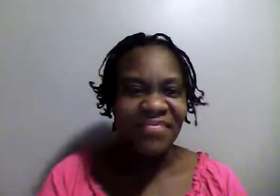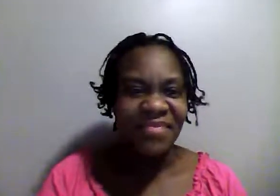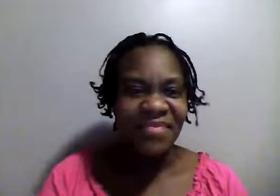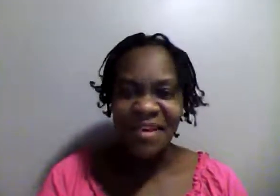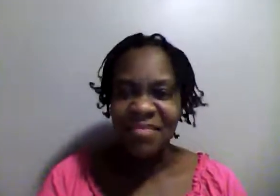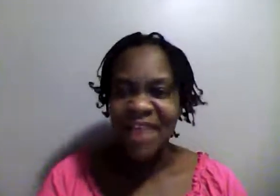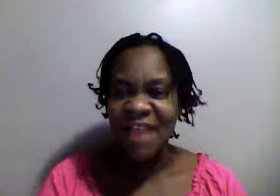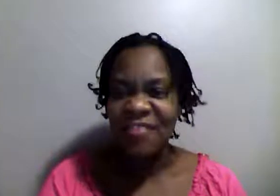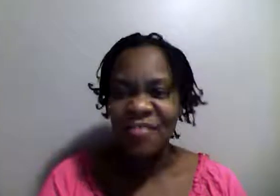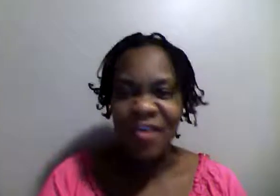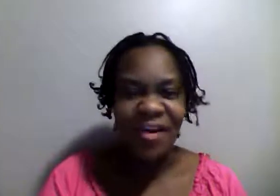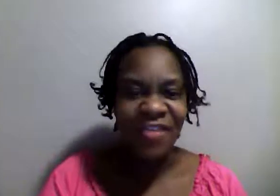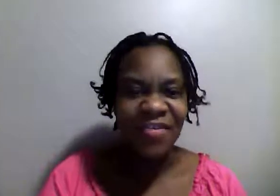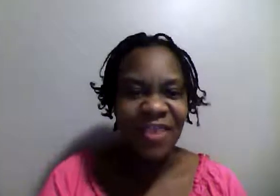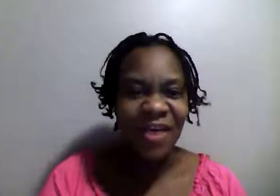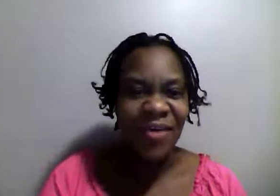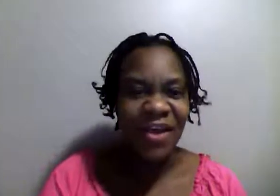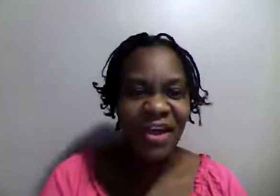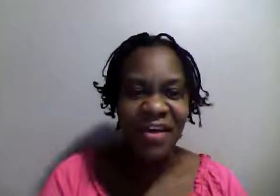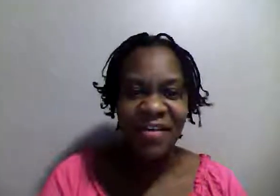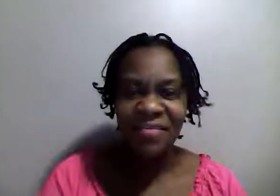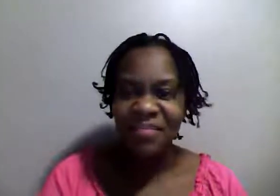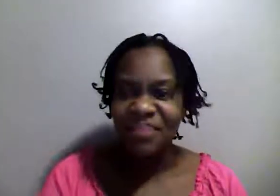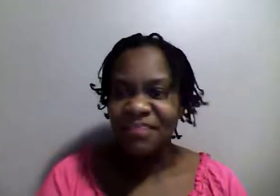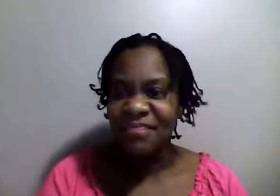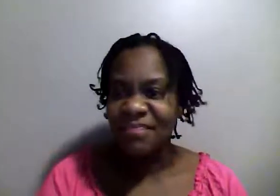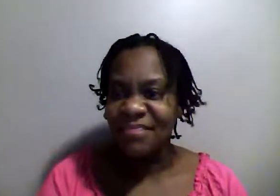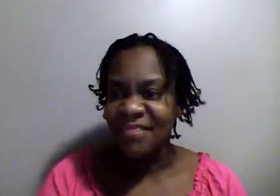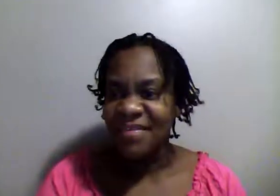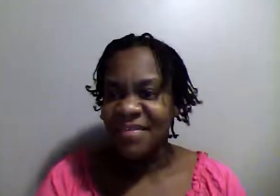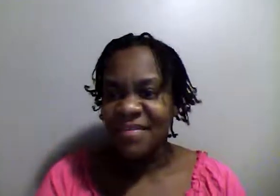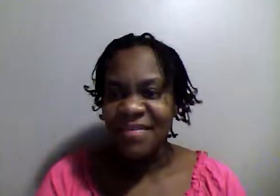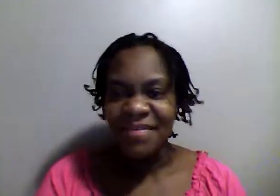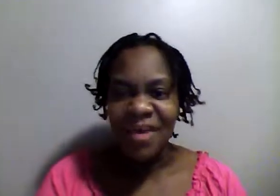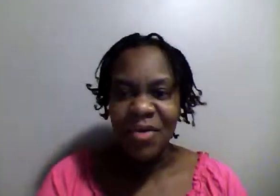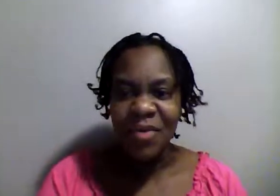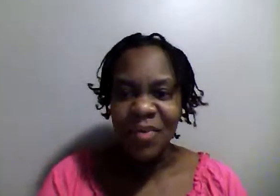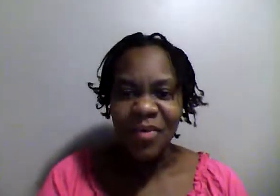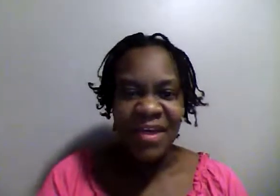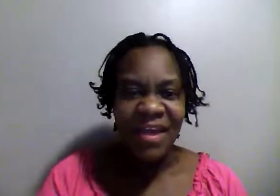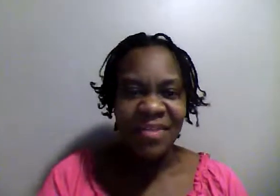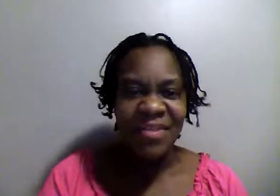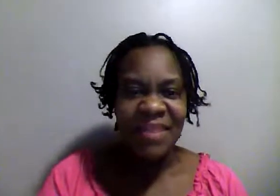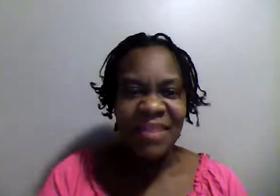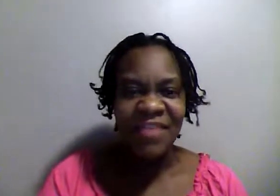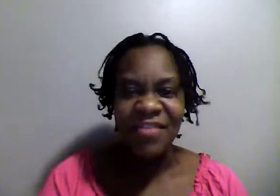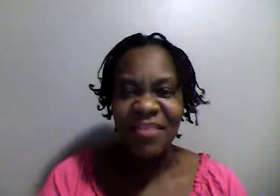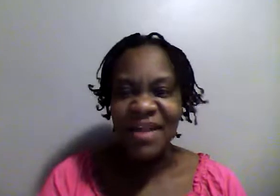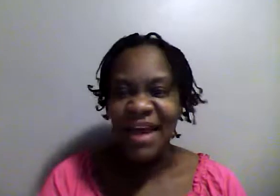I'm thankful for all of you that were here. I hope you were able to benefit from the live.